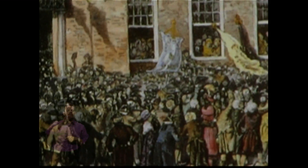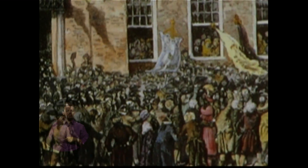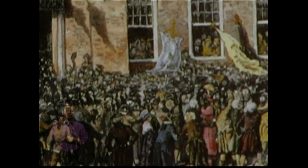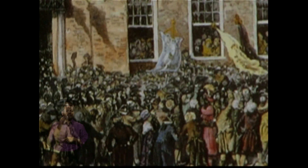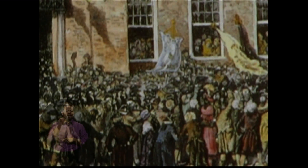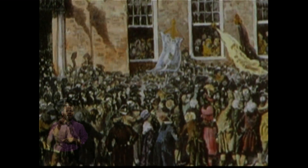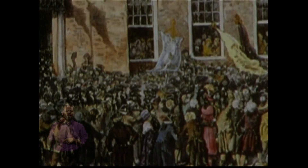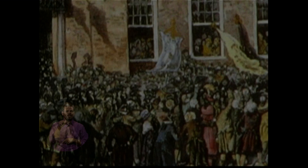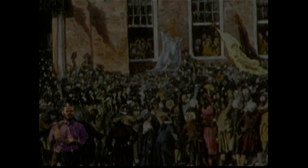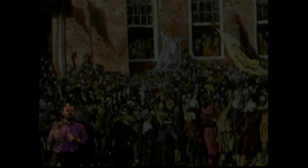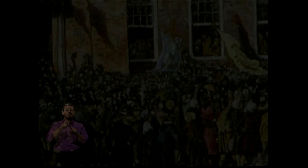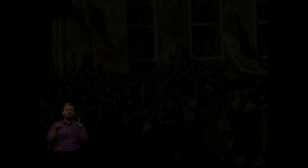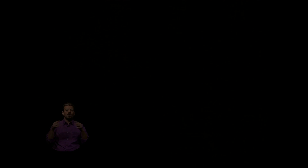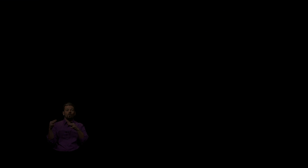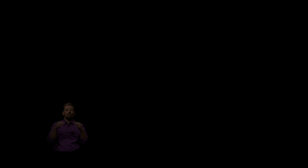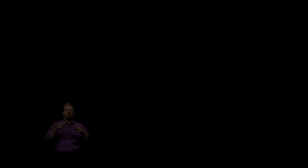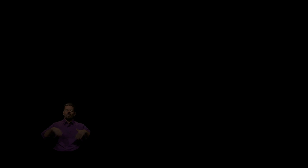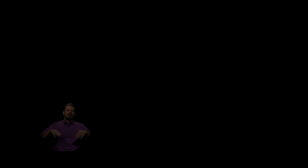war had still to be won.